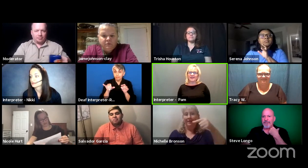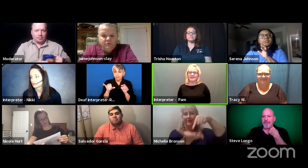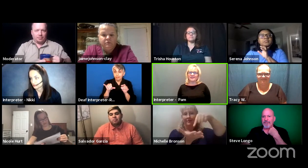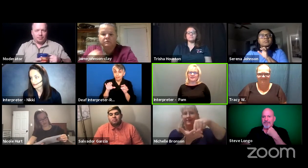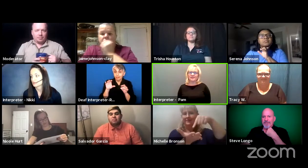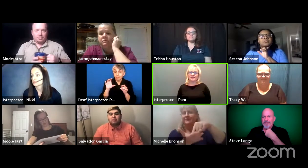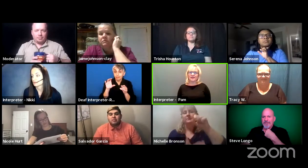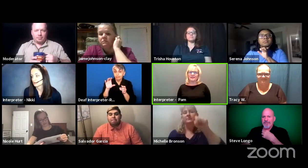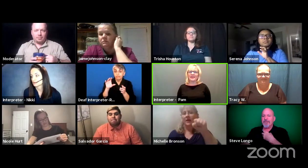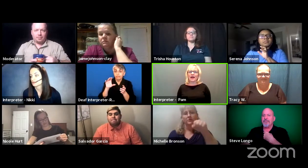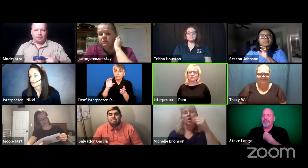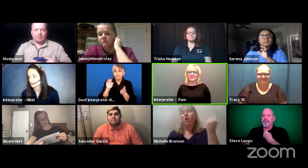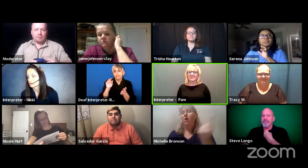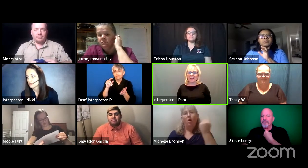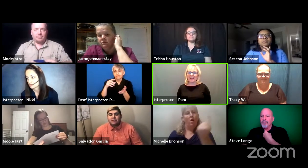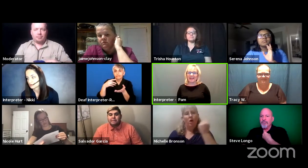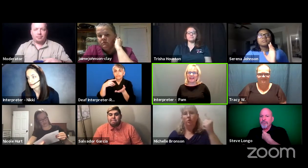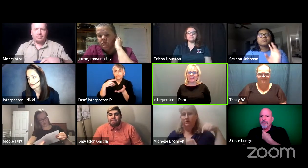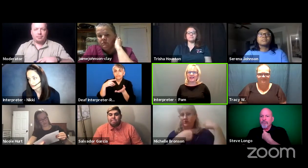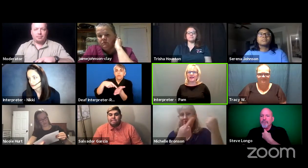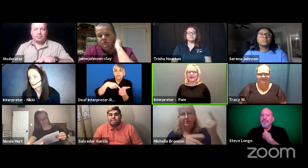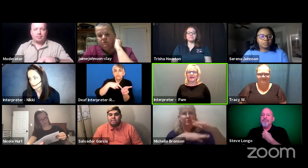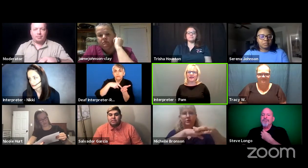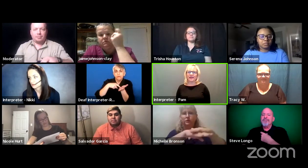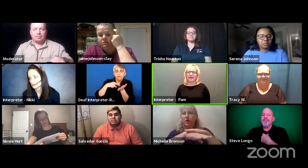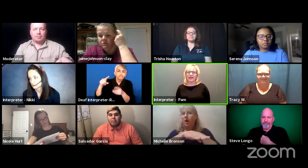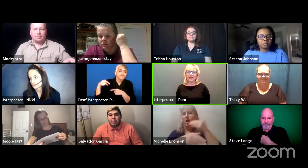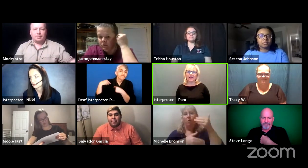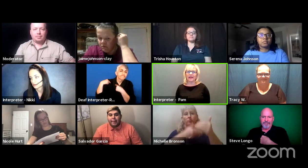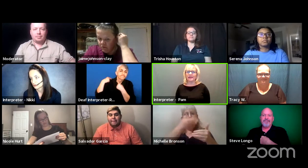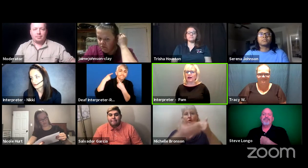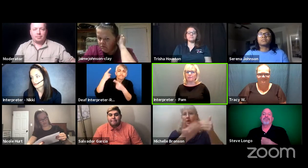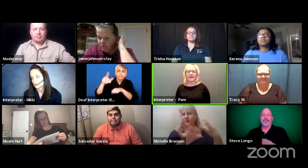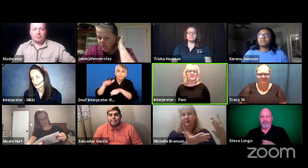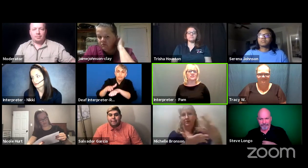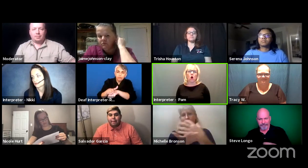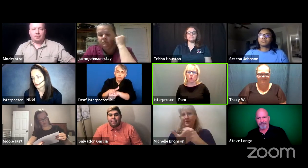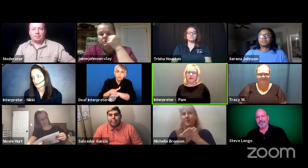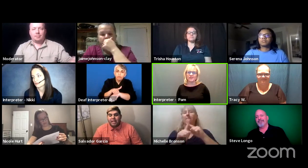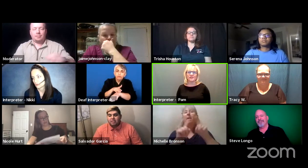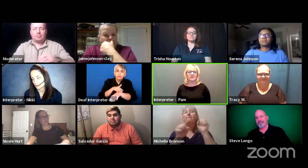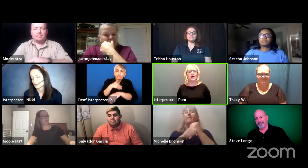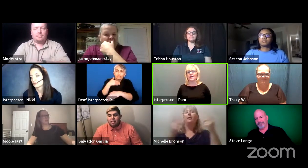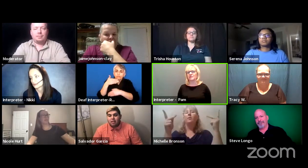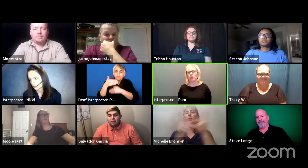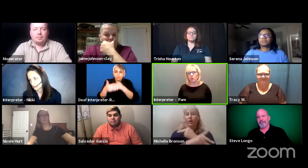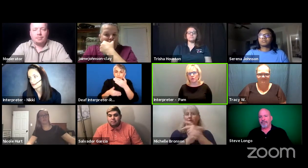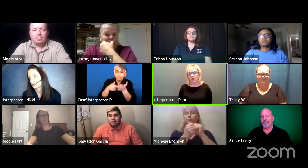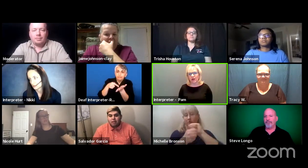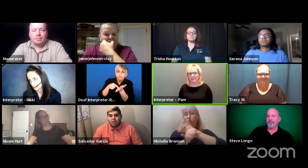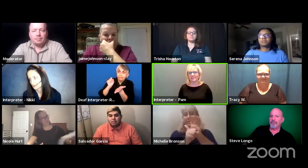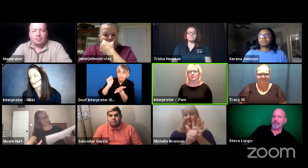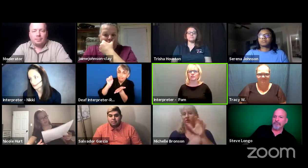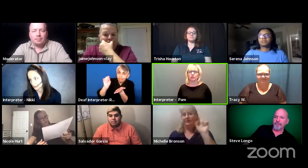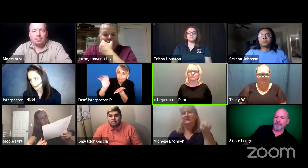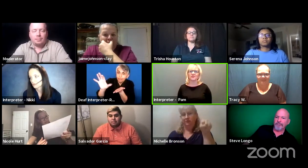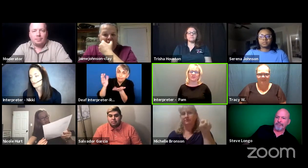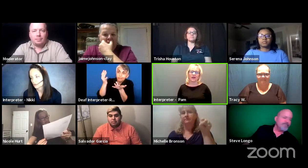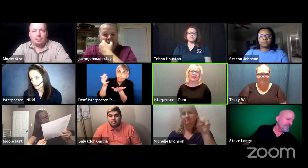That the outstanding income is always a slow process in terms of coming